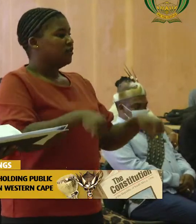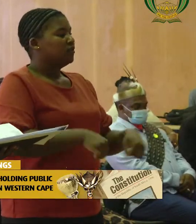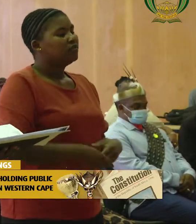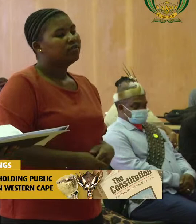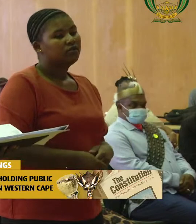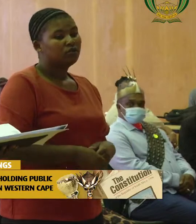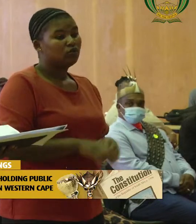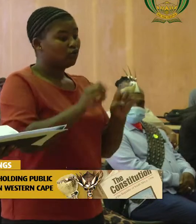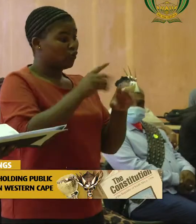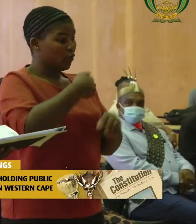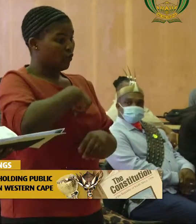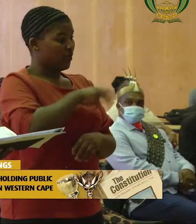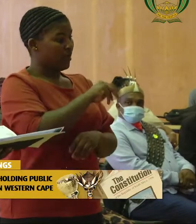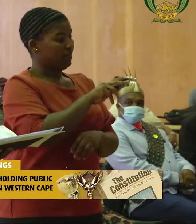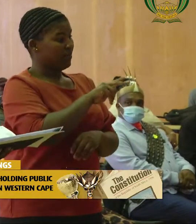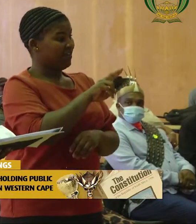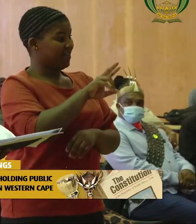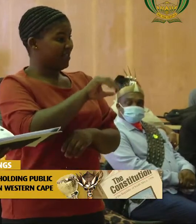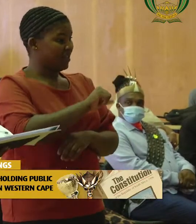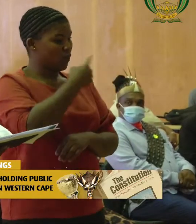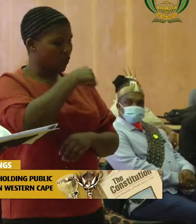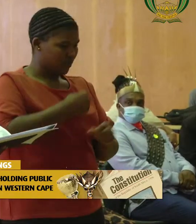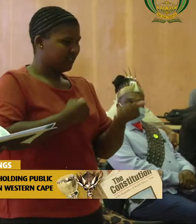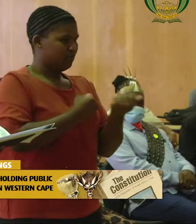as MKMVA, we support the bill.